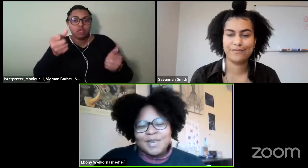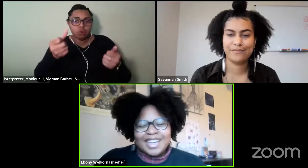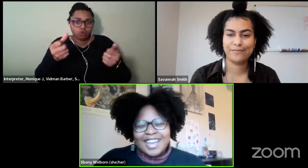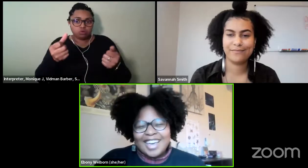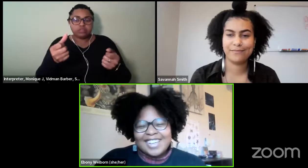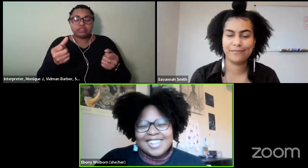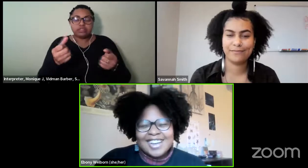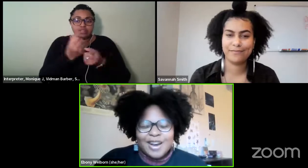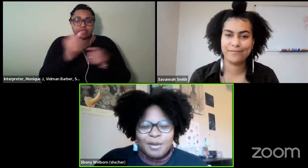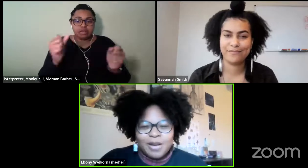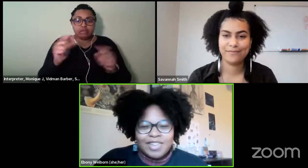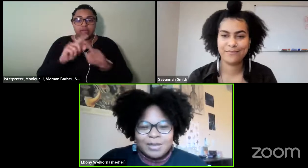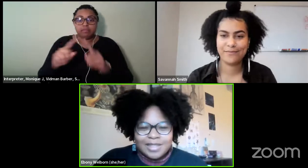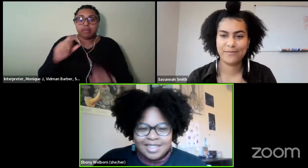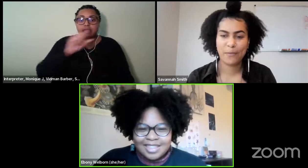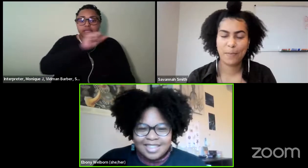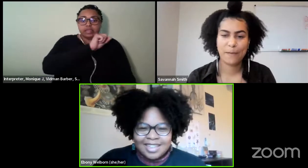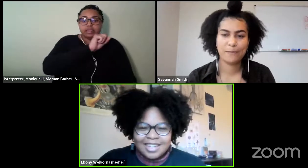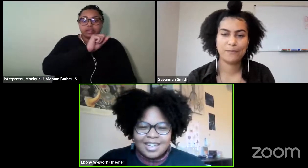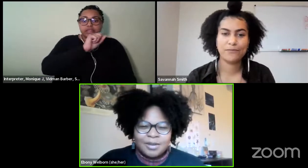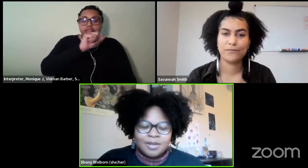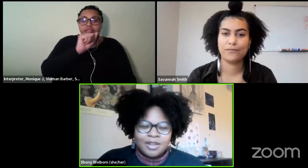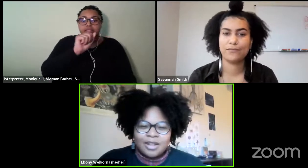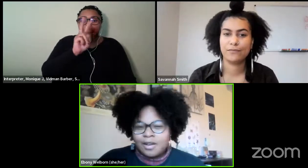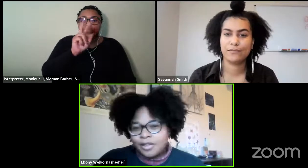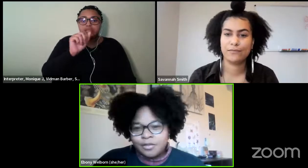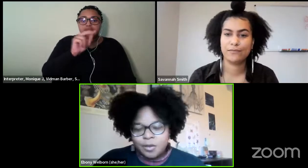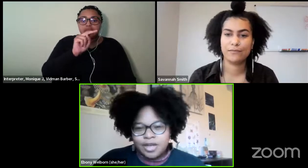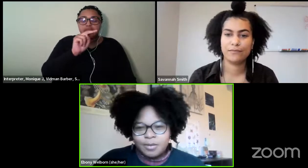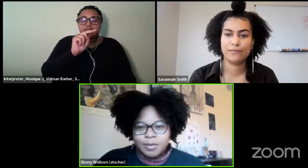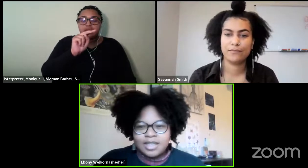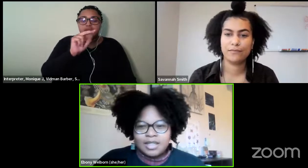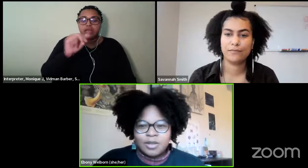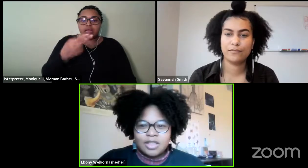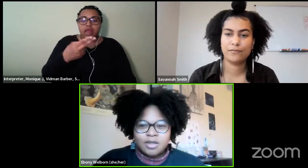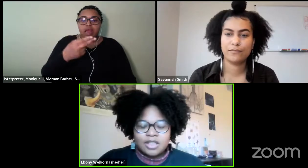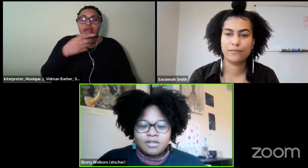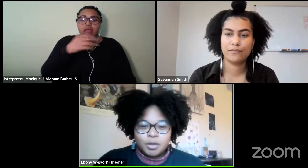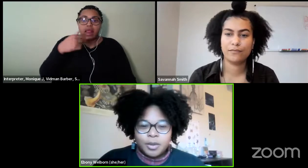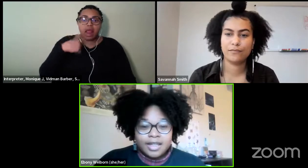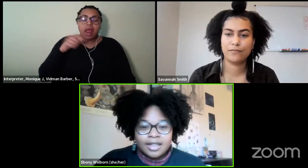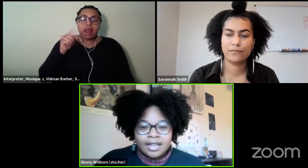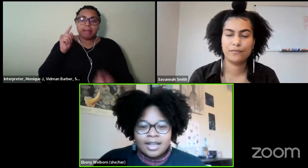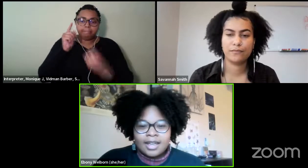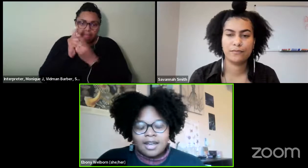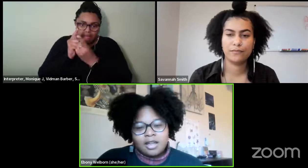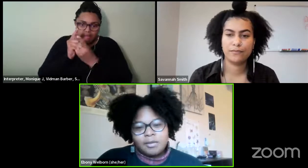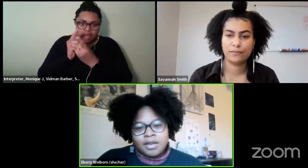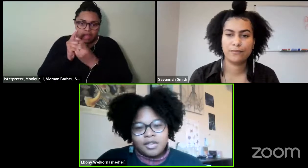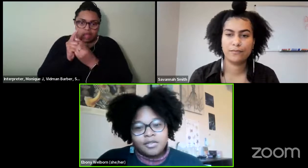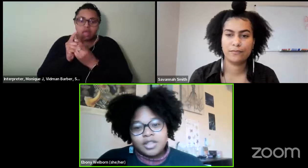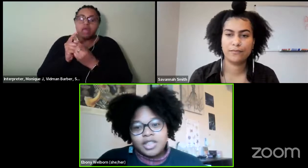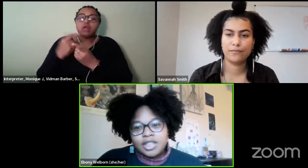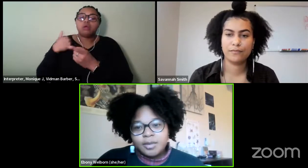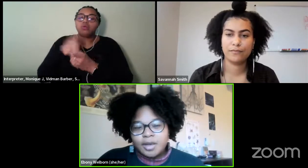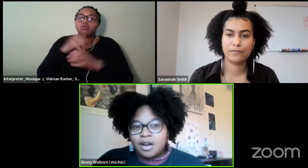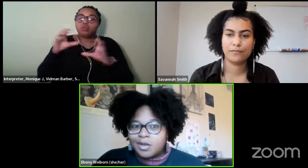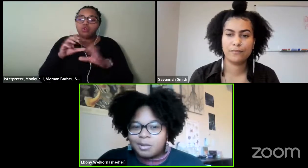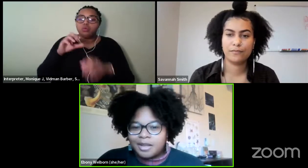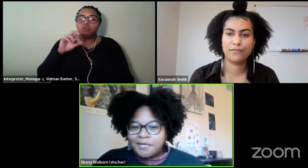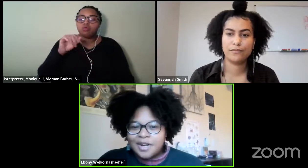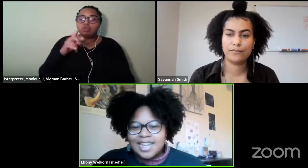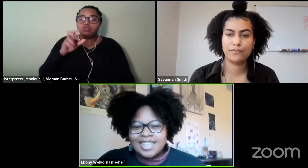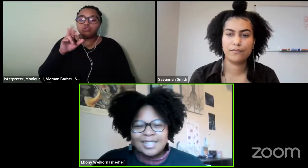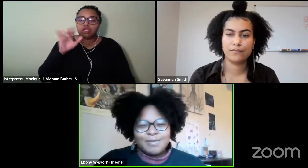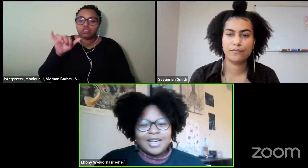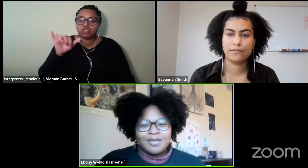Savannah ended up meeting at our previous position called Earth Core, where we did restoration fieldwork. After the first year, we were